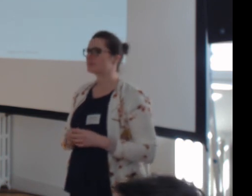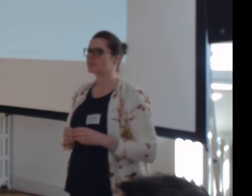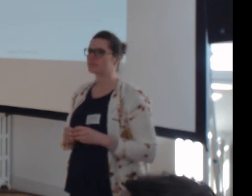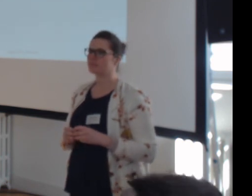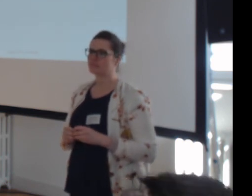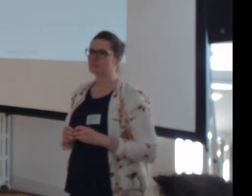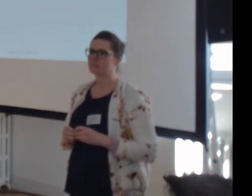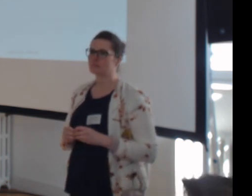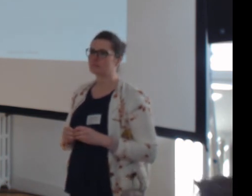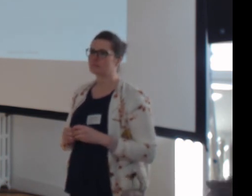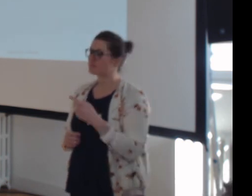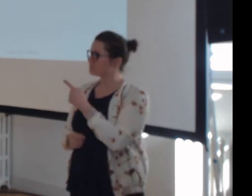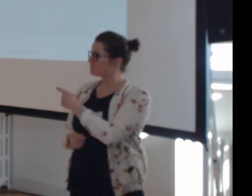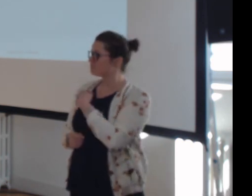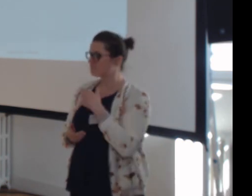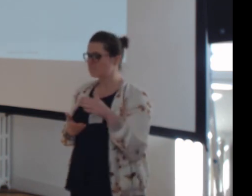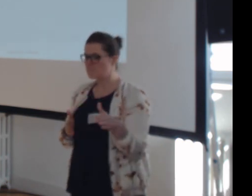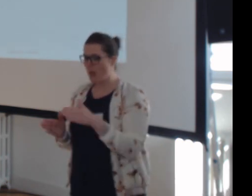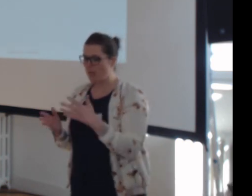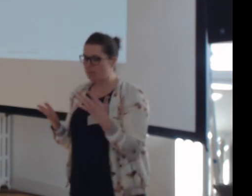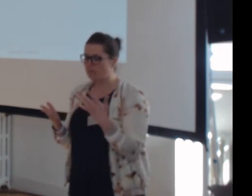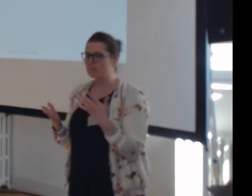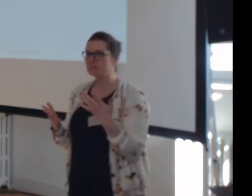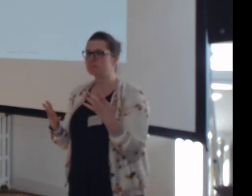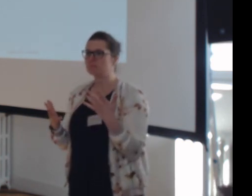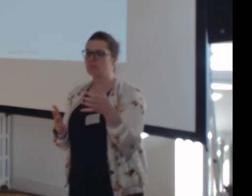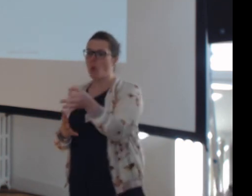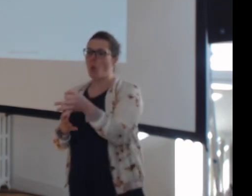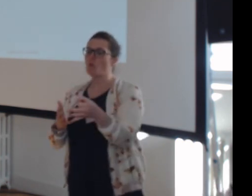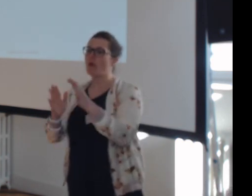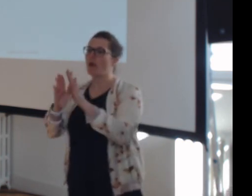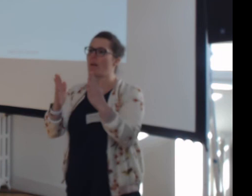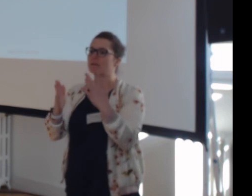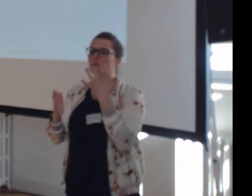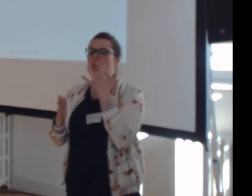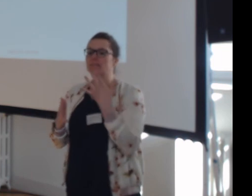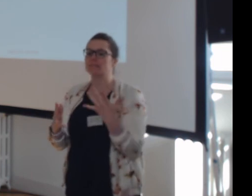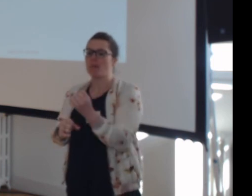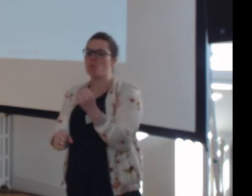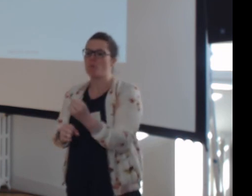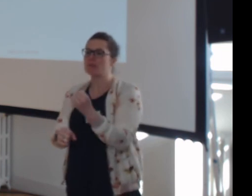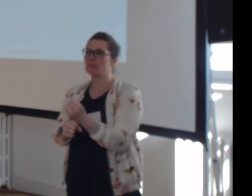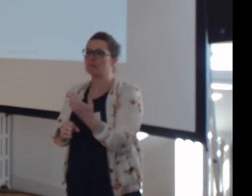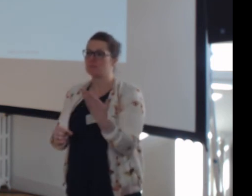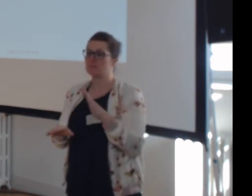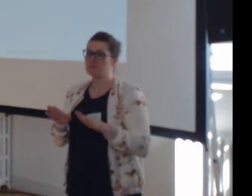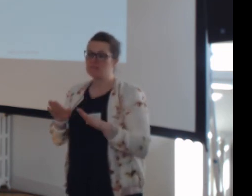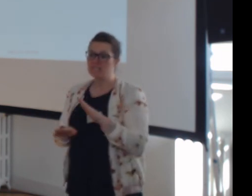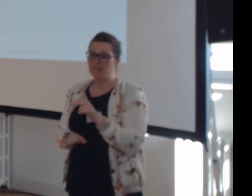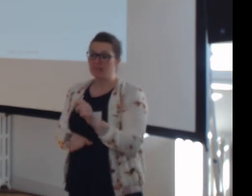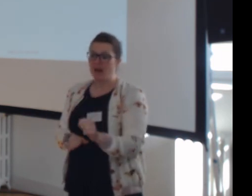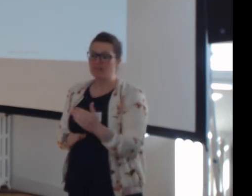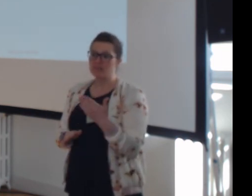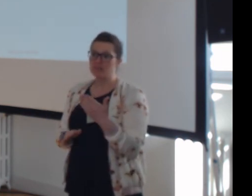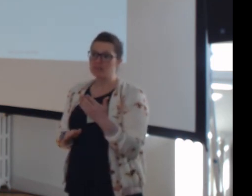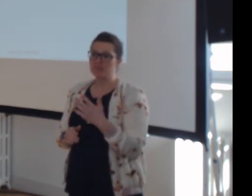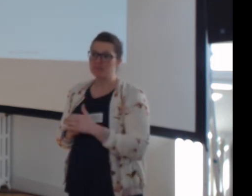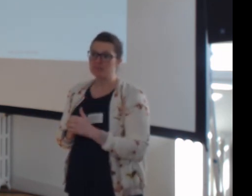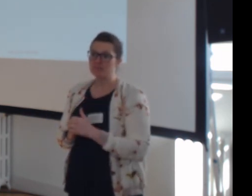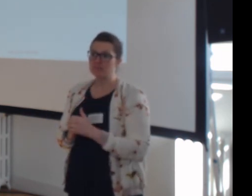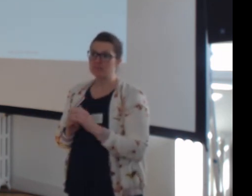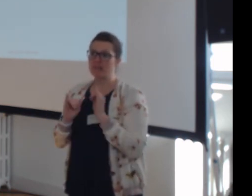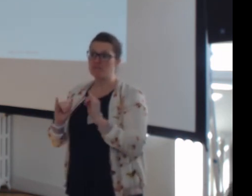If you're planning to work with local public libraries, would there also be an opportunity to give